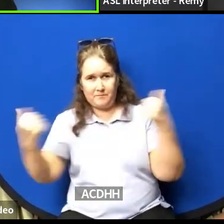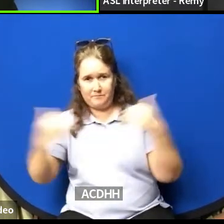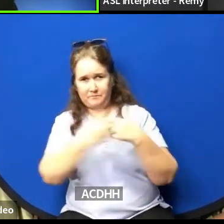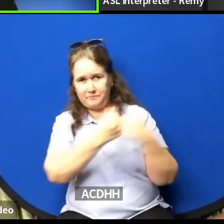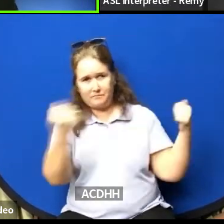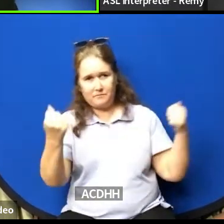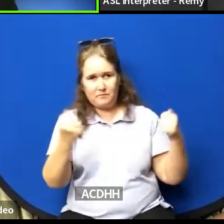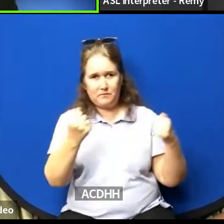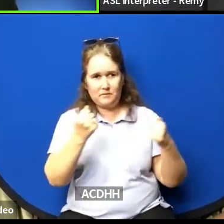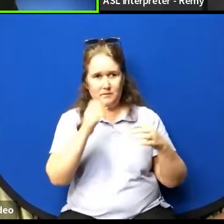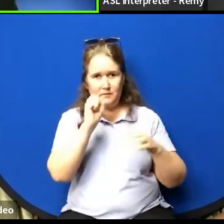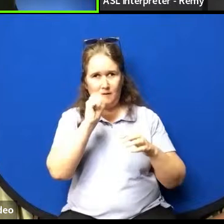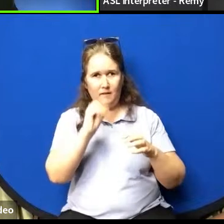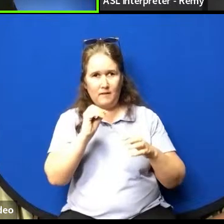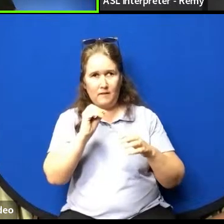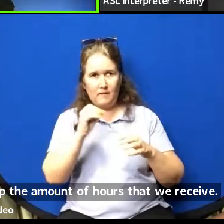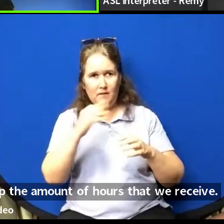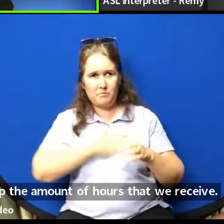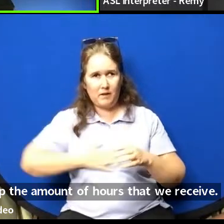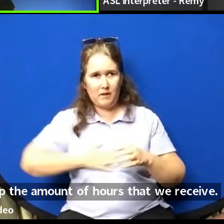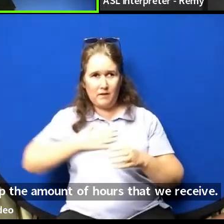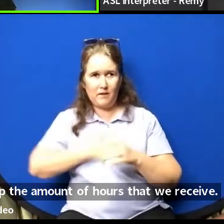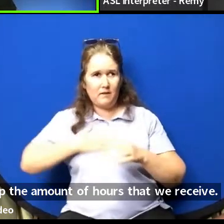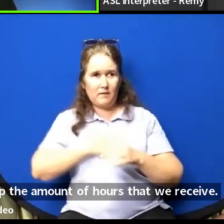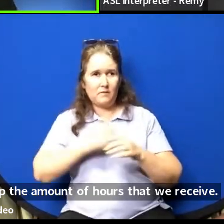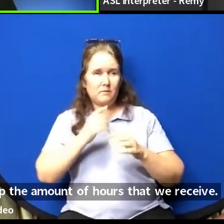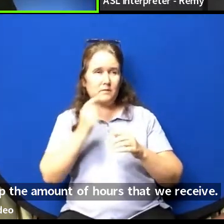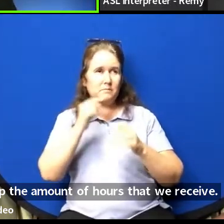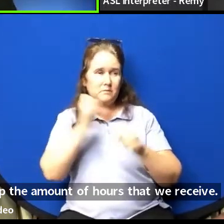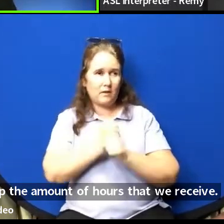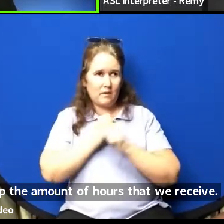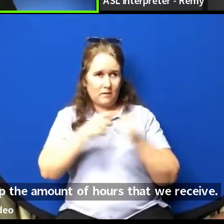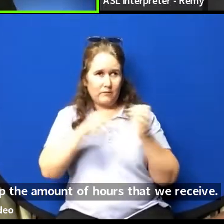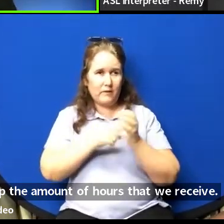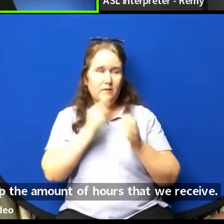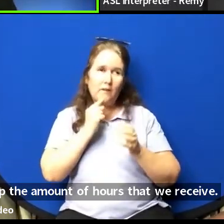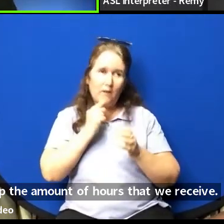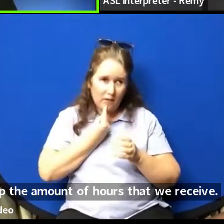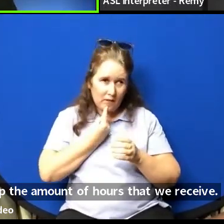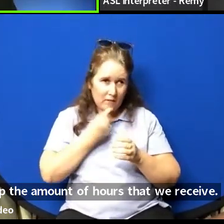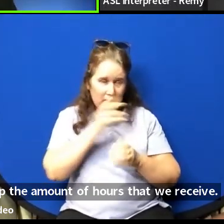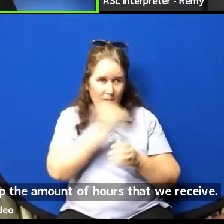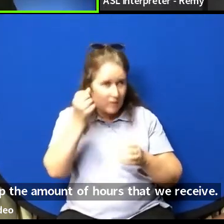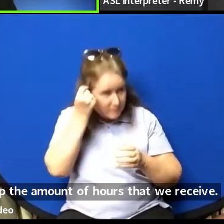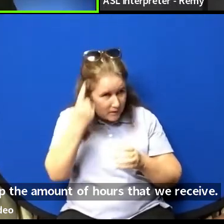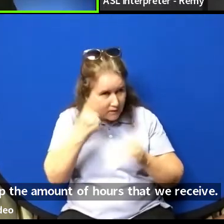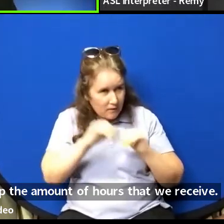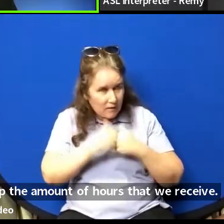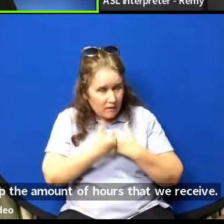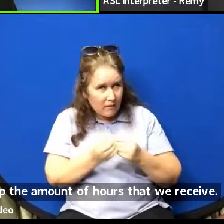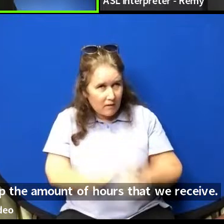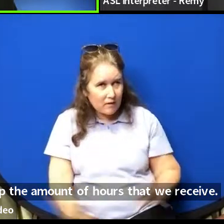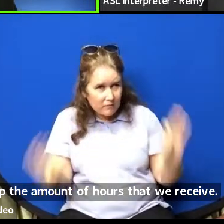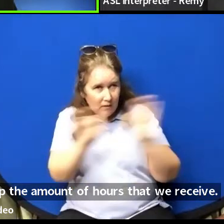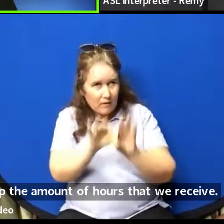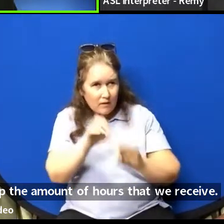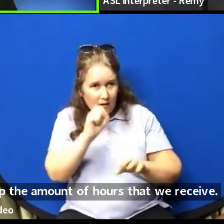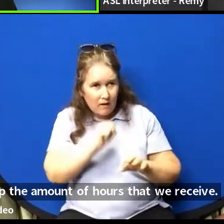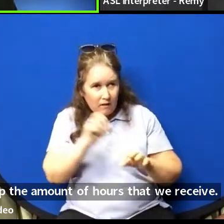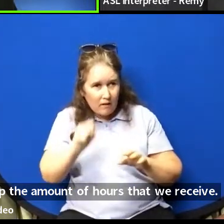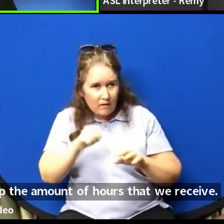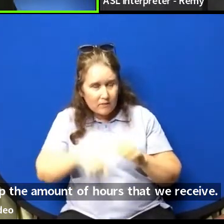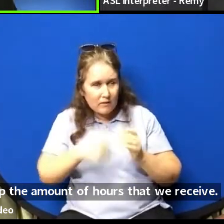And I know that I like Blaze Perry's idea,